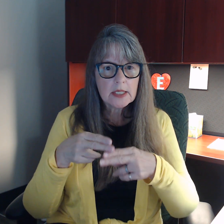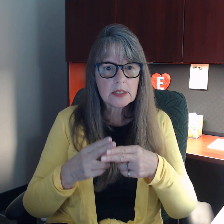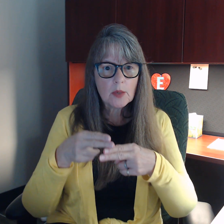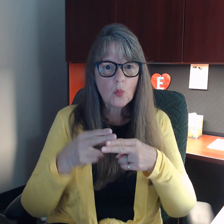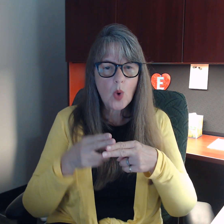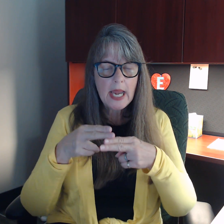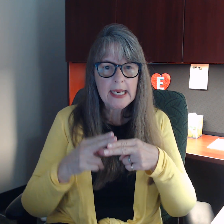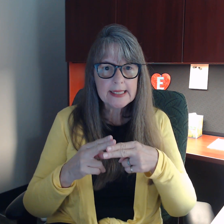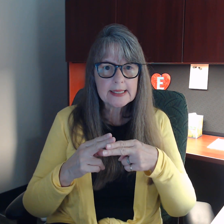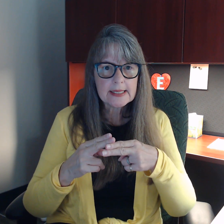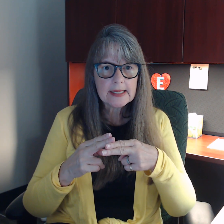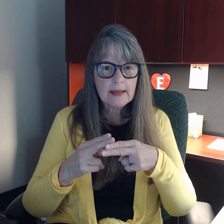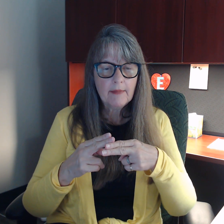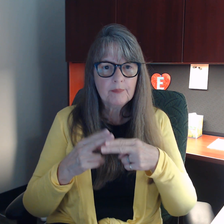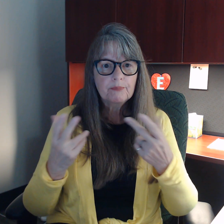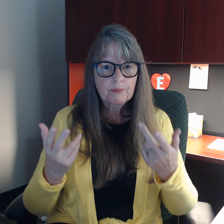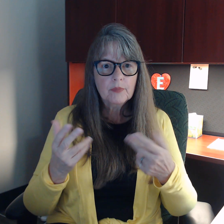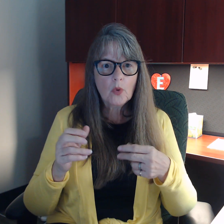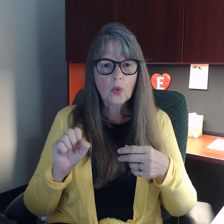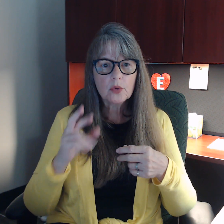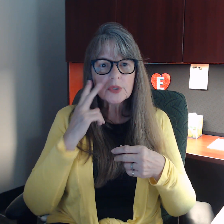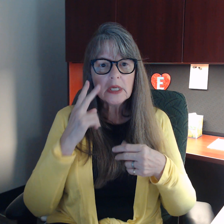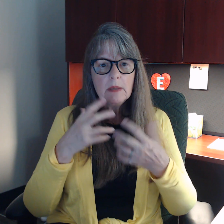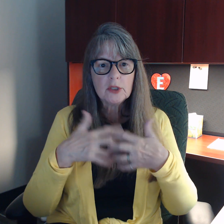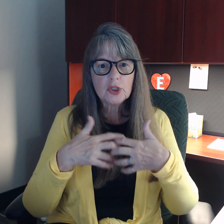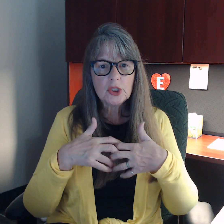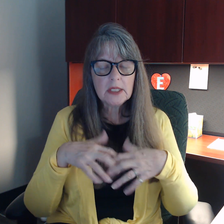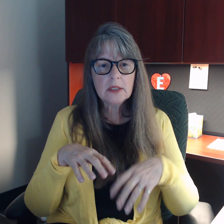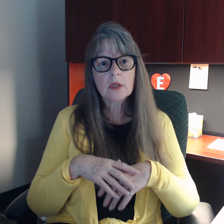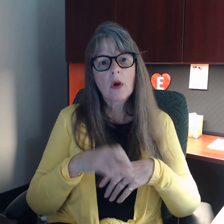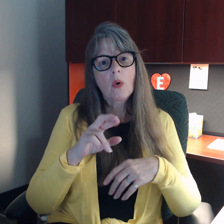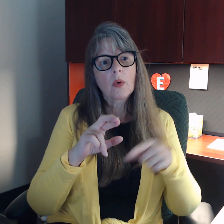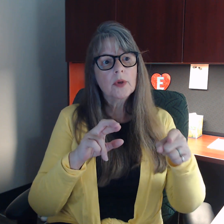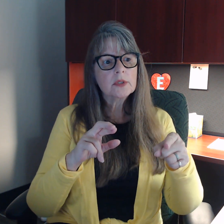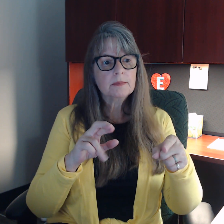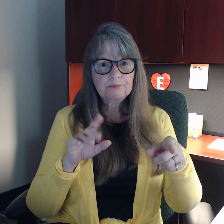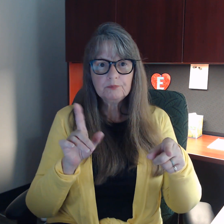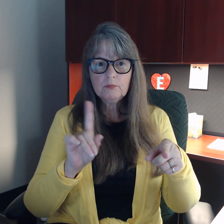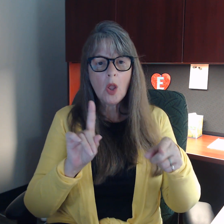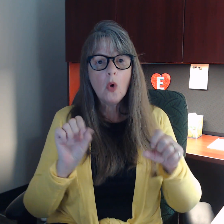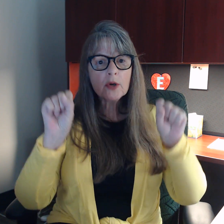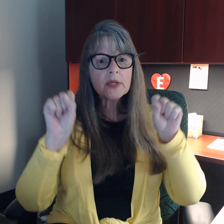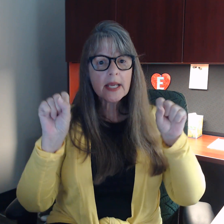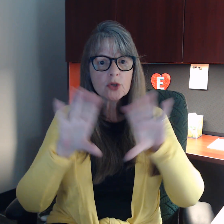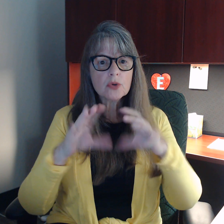some weights, or you'll see machines, or where's that exercise